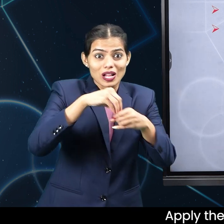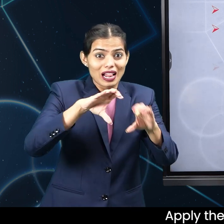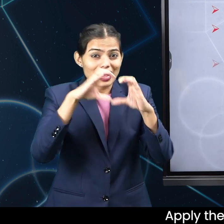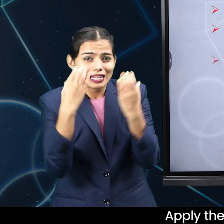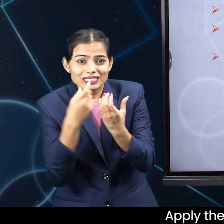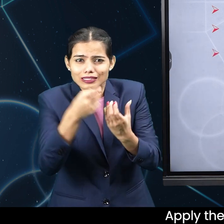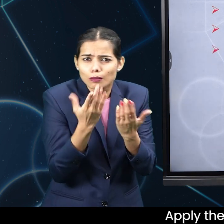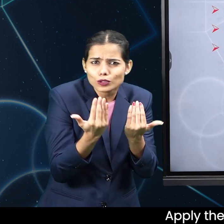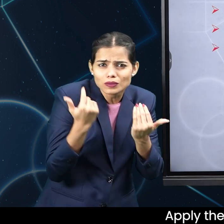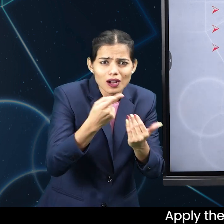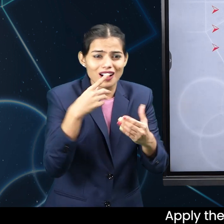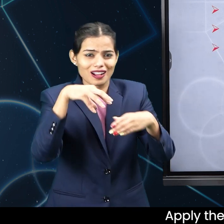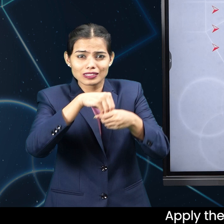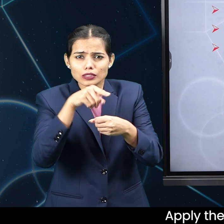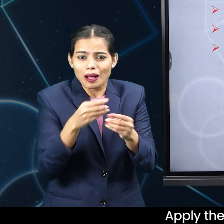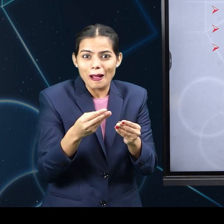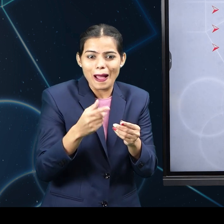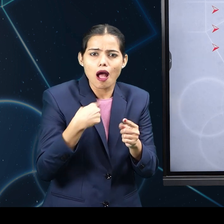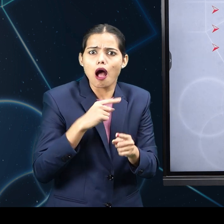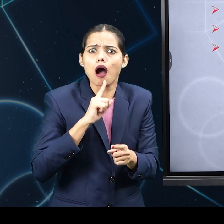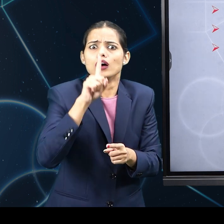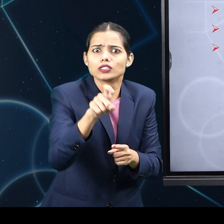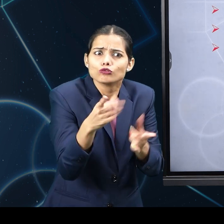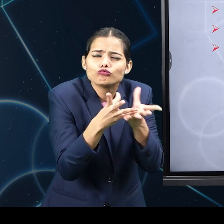Apply the classical probability approach to solve problems.